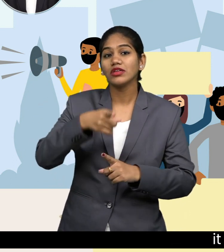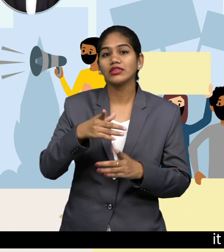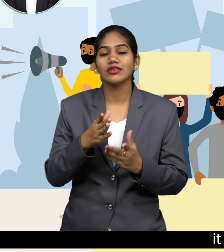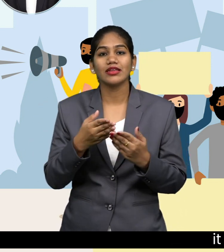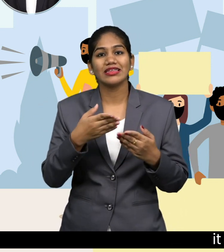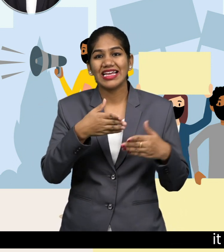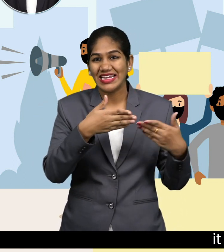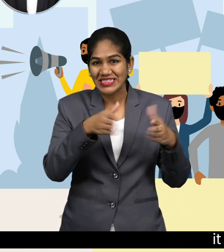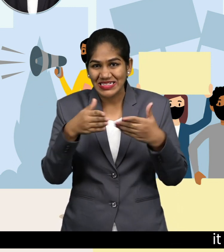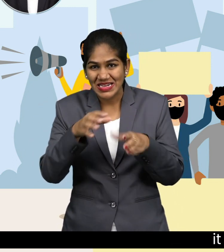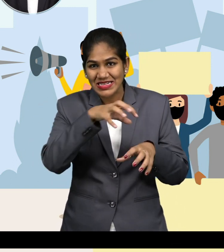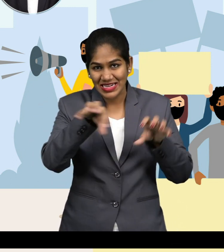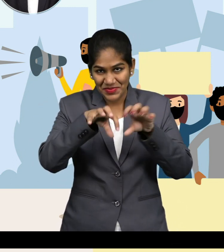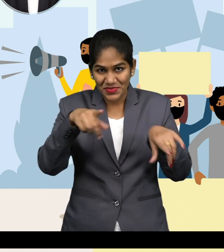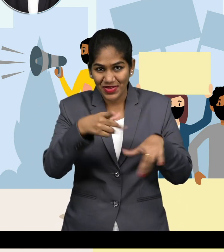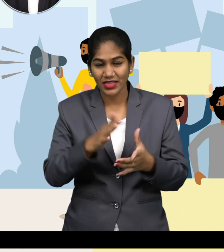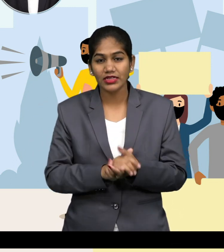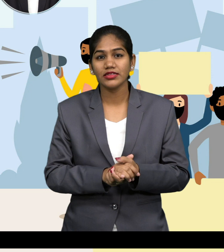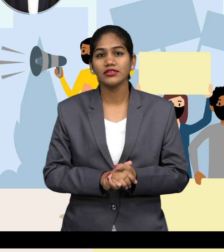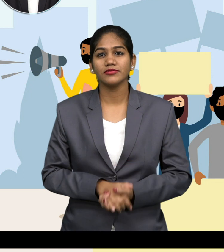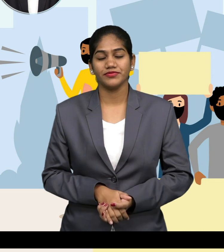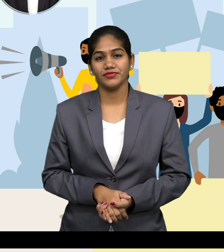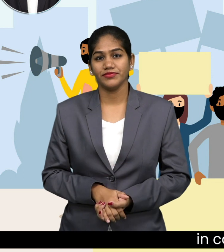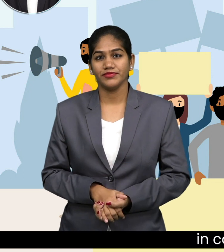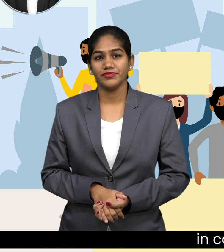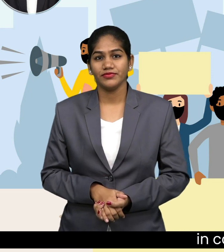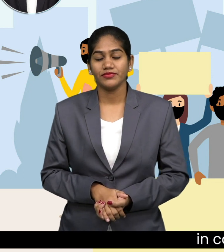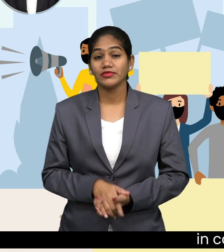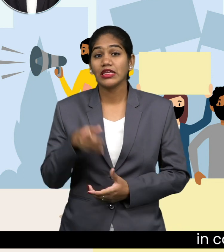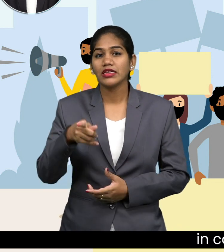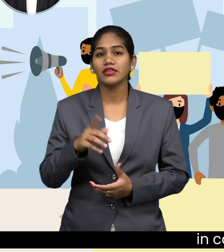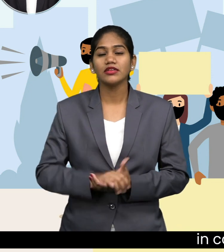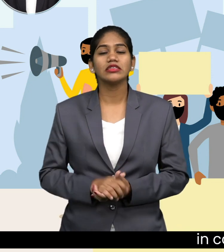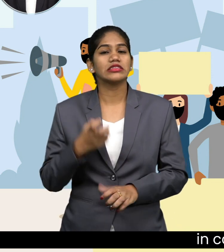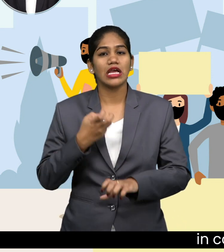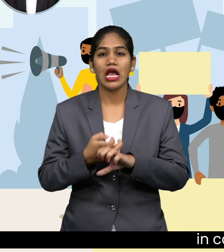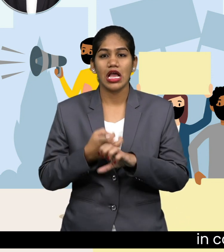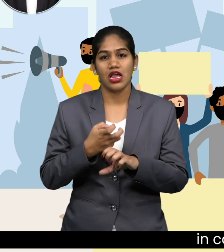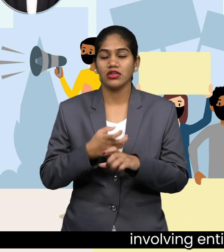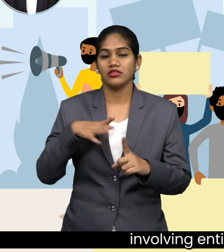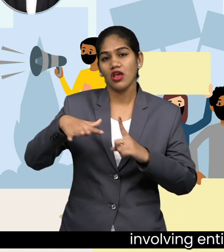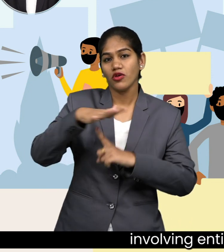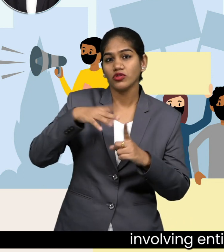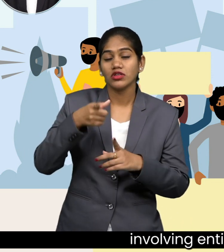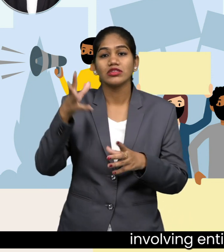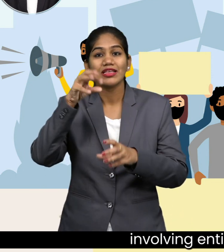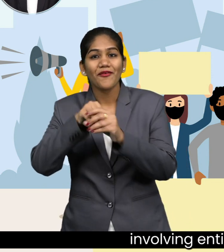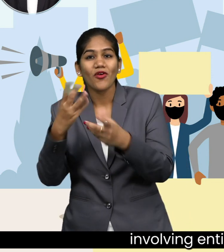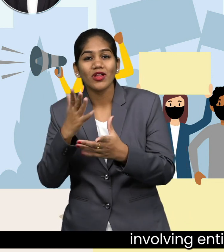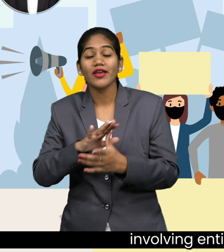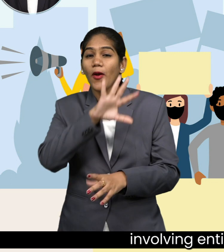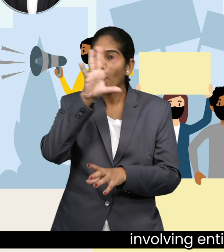divisive, isolating in complex situations involving